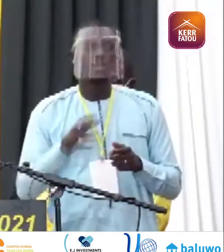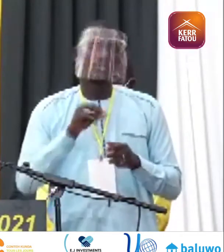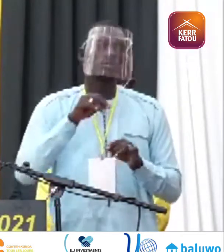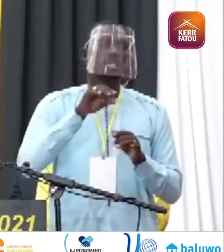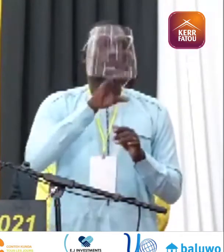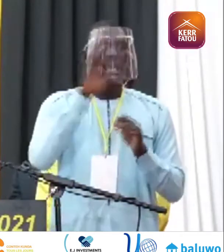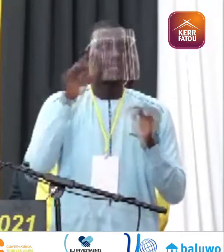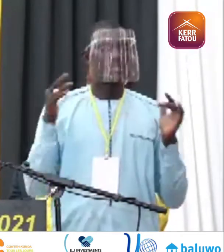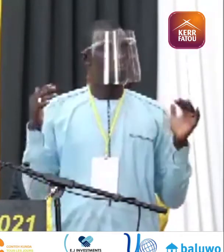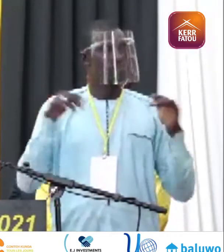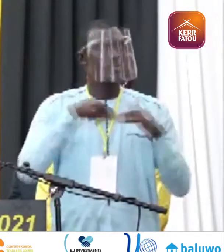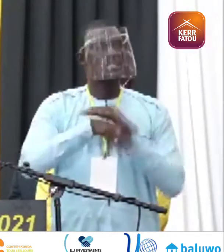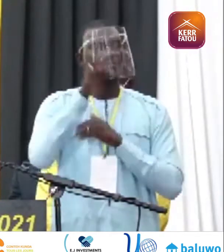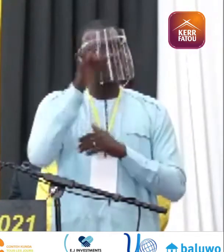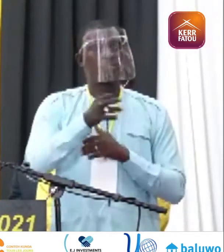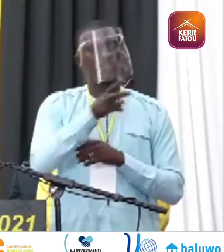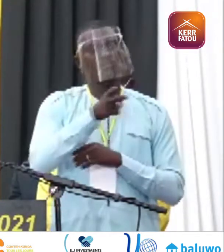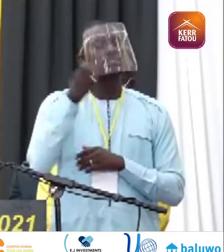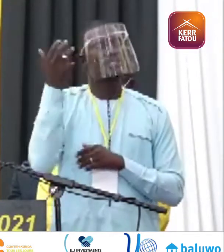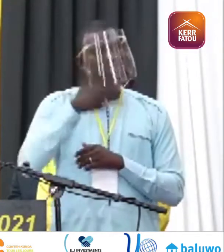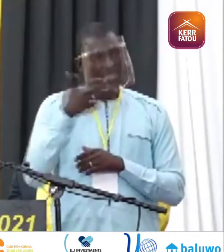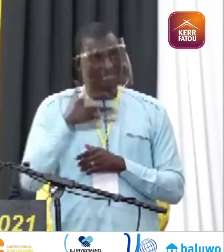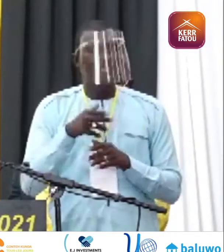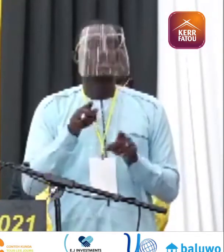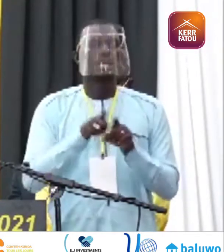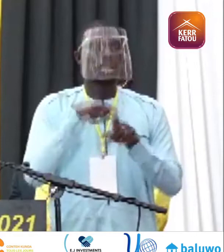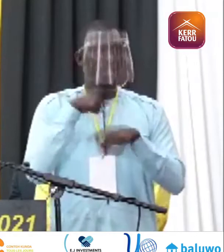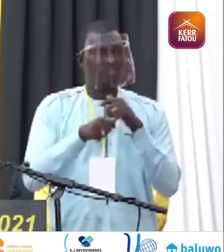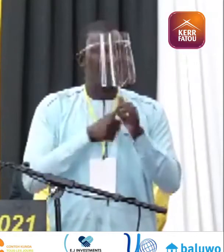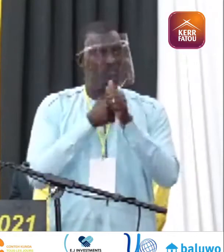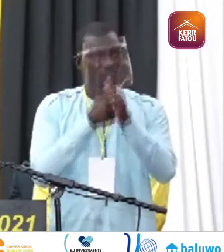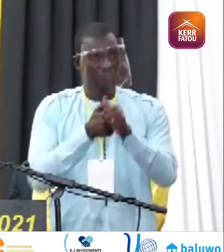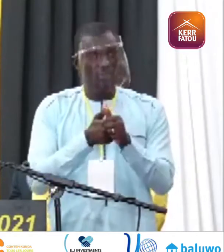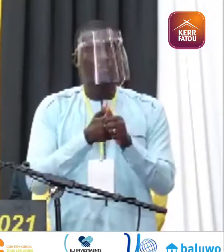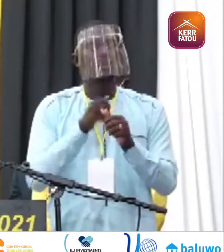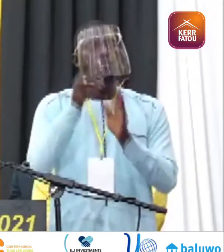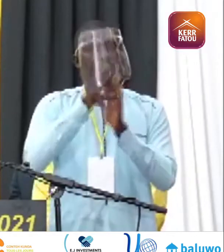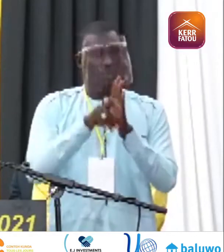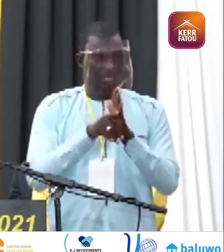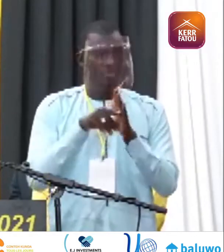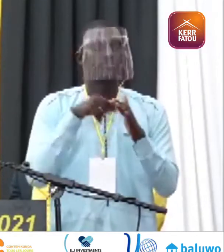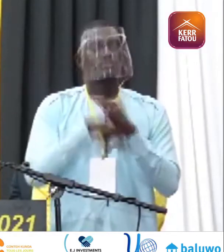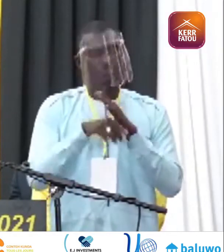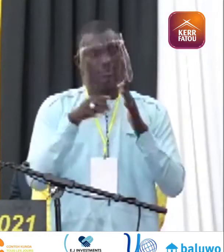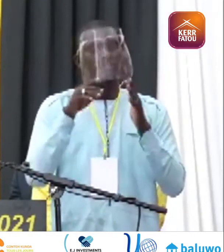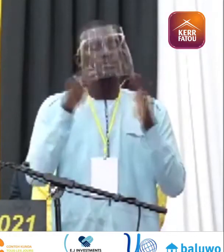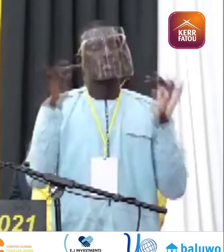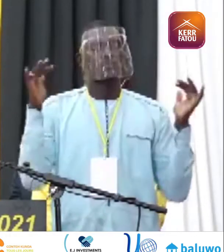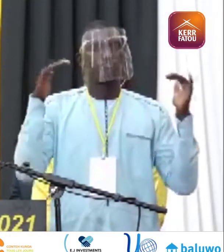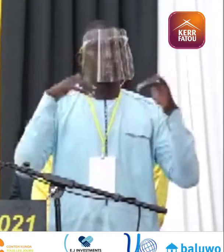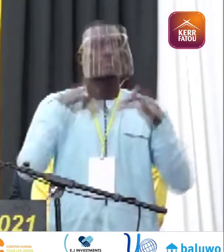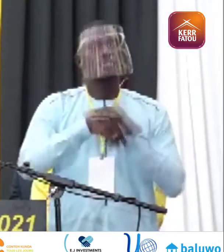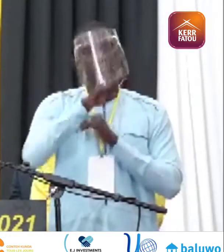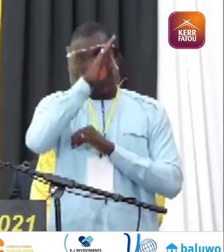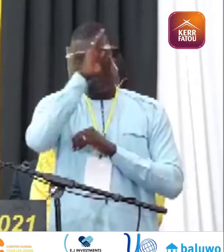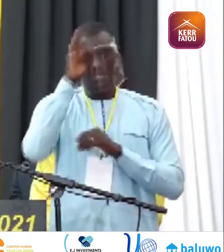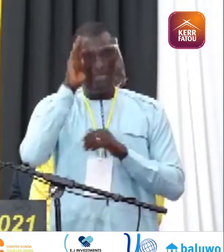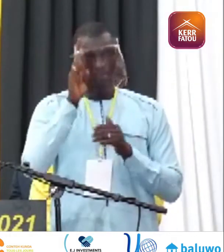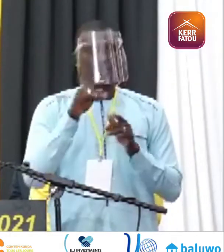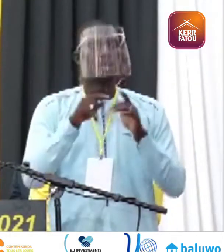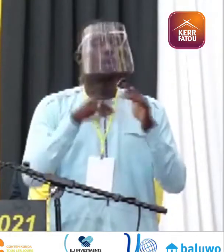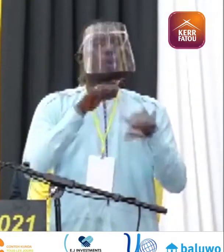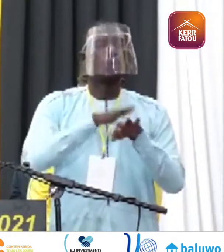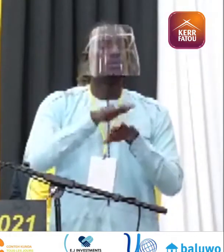February 2019, and this was followed by a rally in Brikama by under the new executive. On